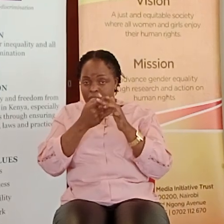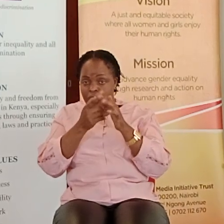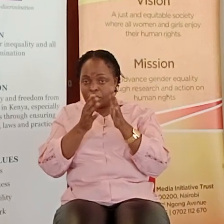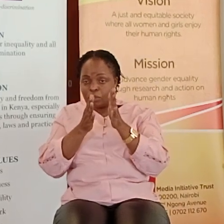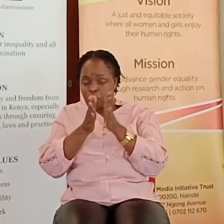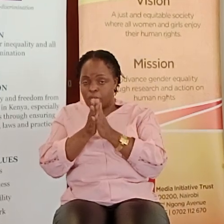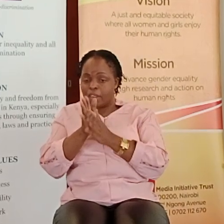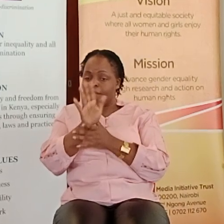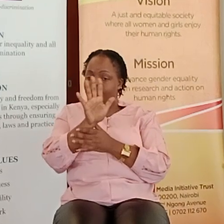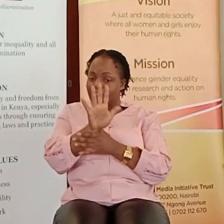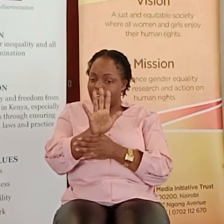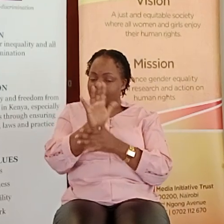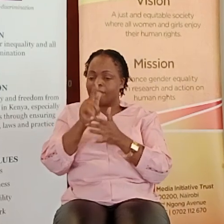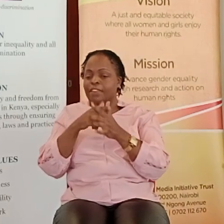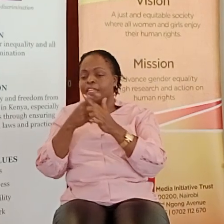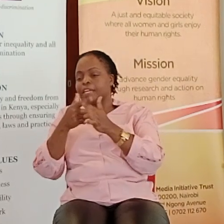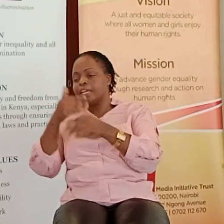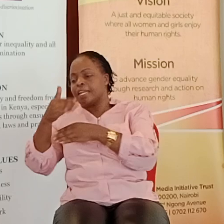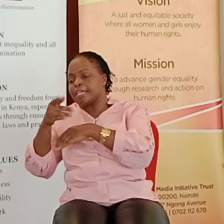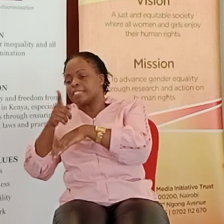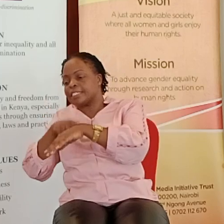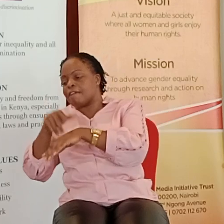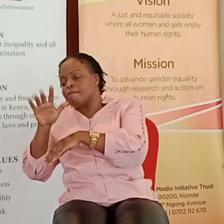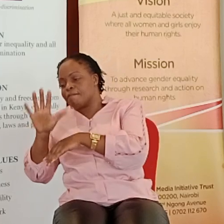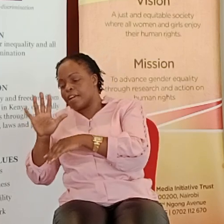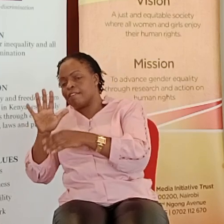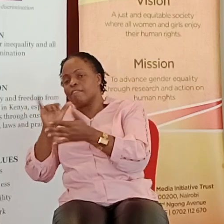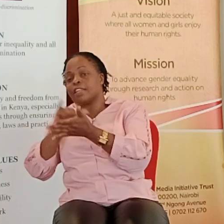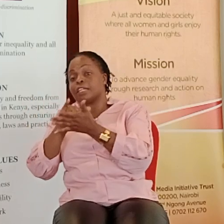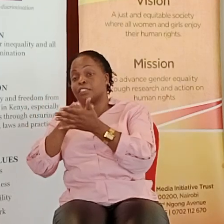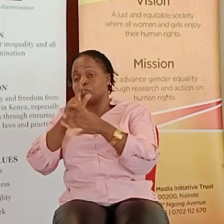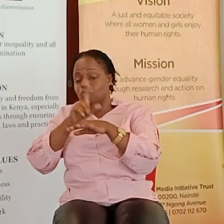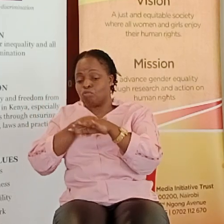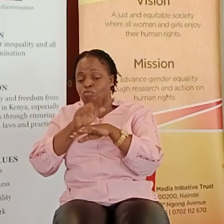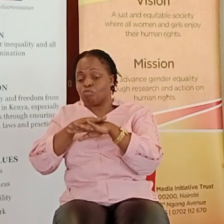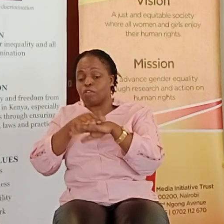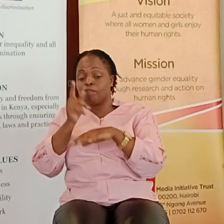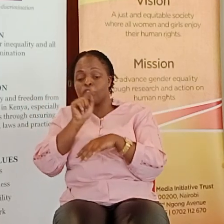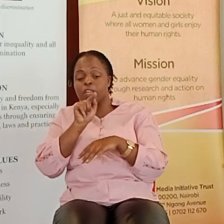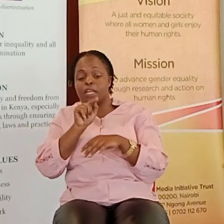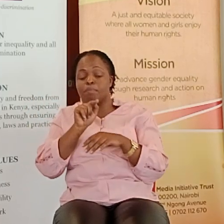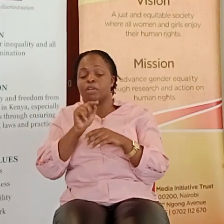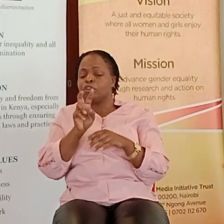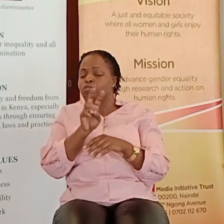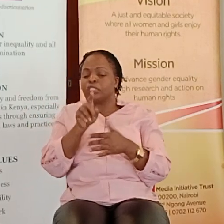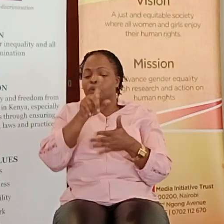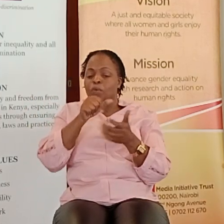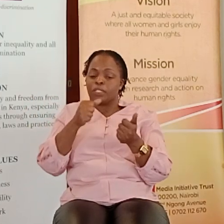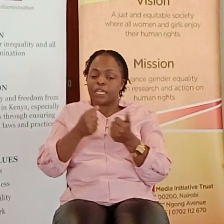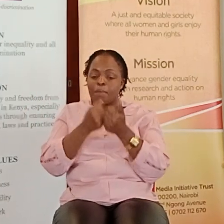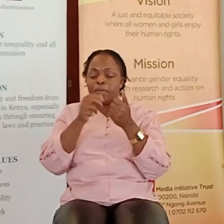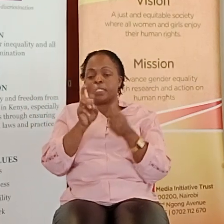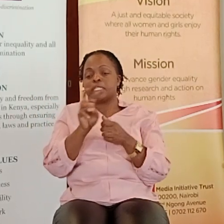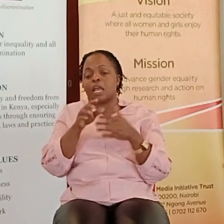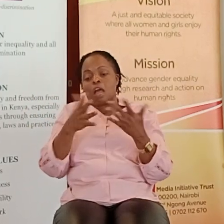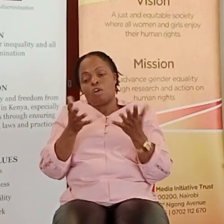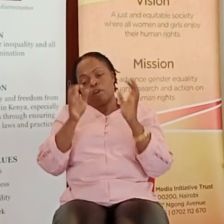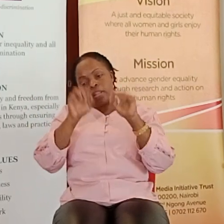and additional next time, it will be good for them to go and see what is happening and see how they can influence. It will be